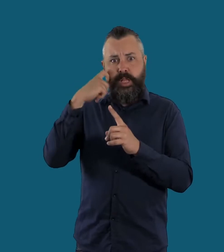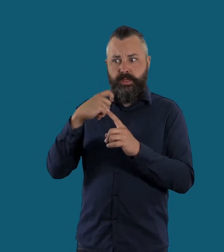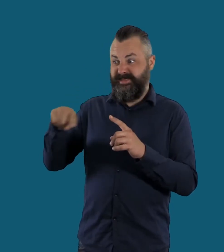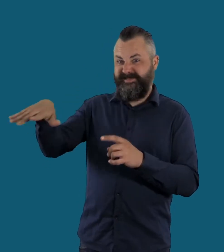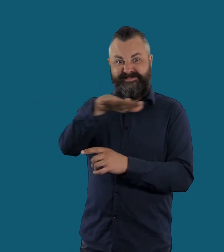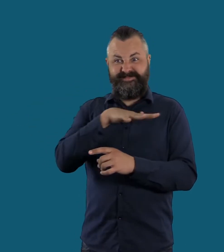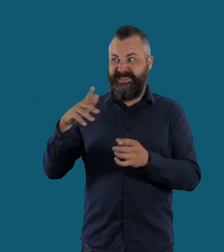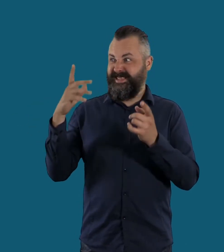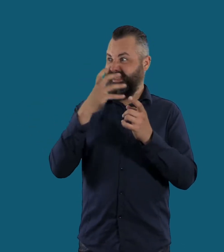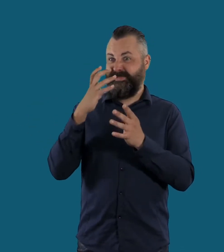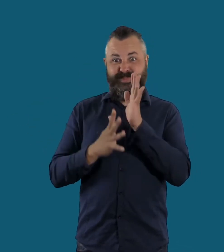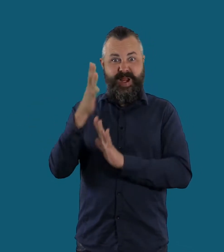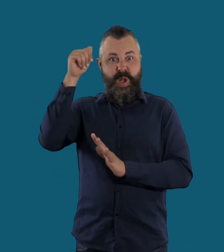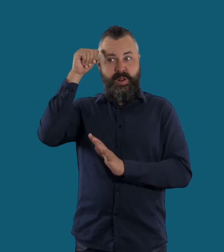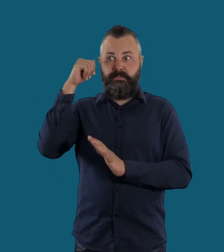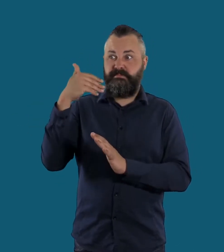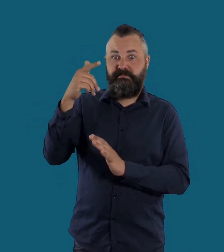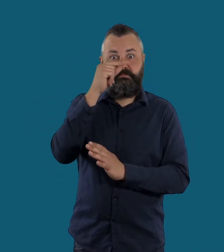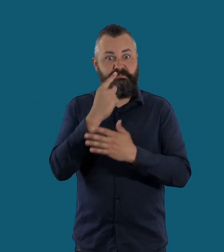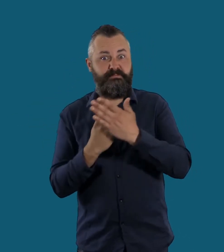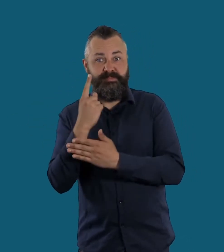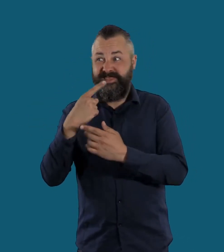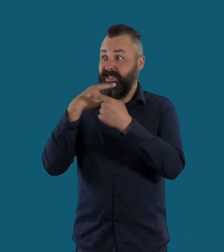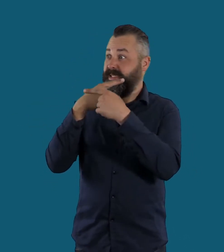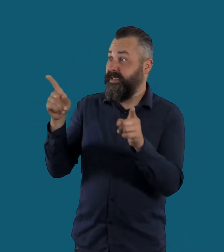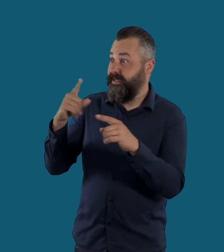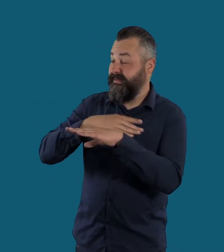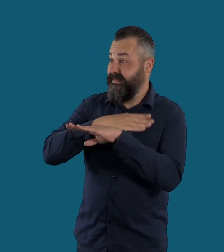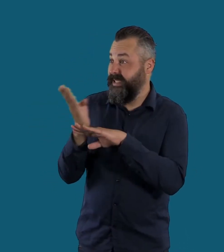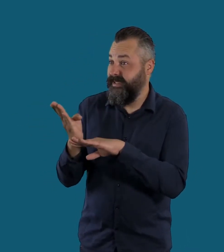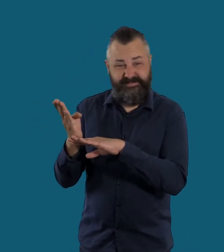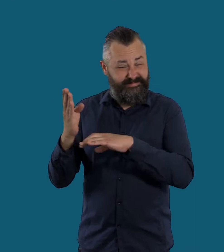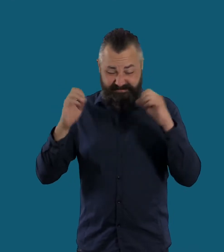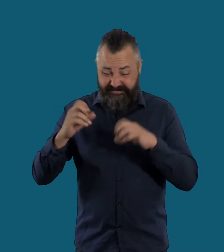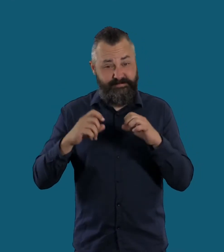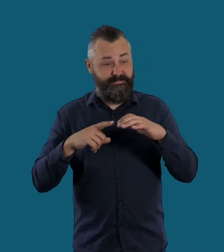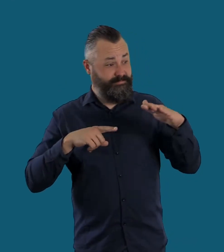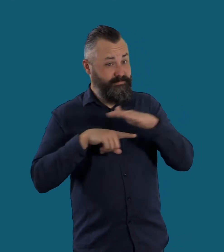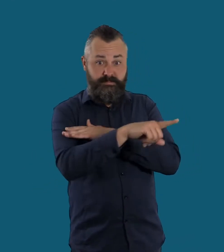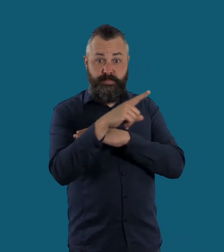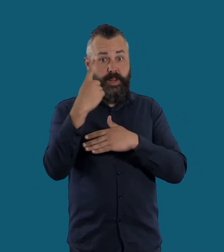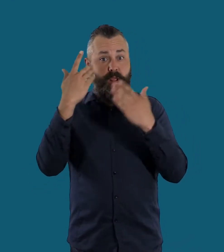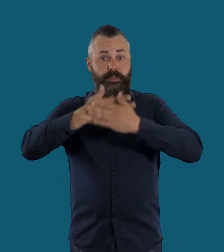and leave bushfire-prone areas the night before or early in the day. This is your safest